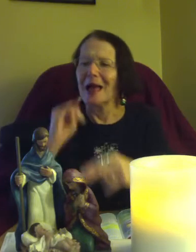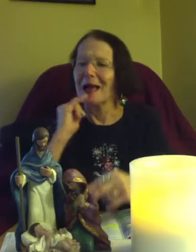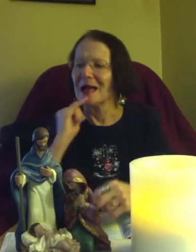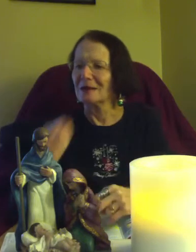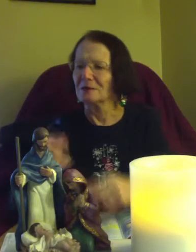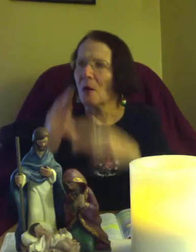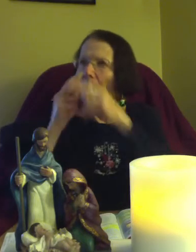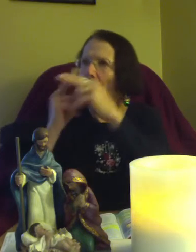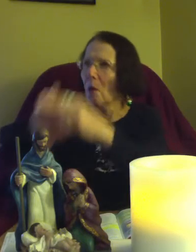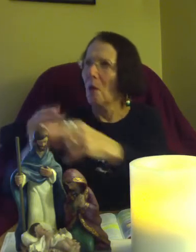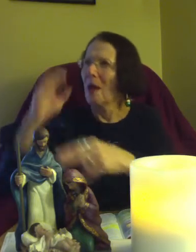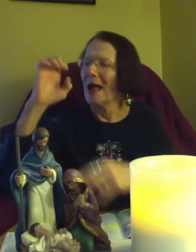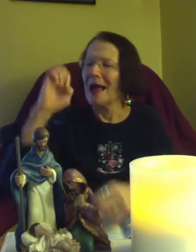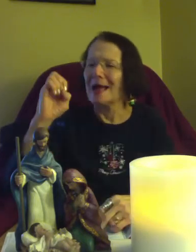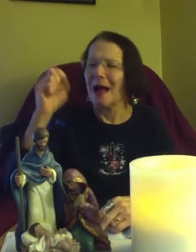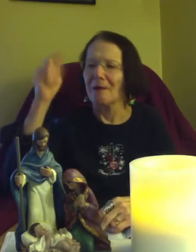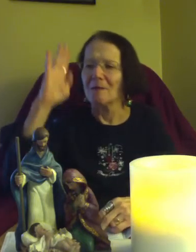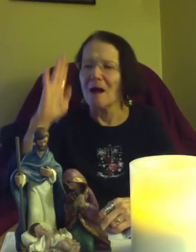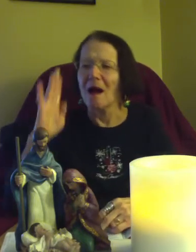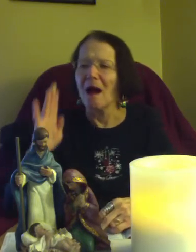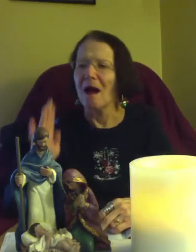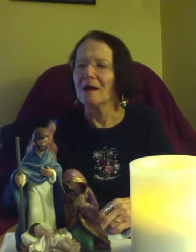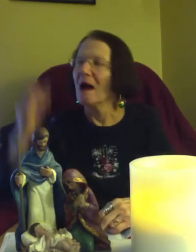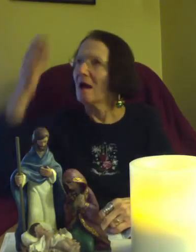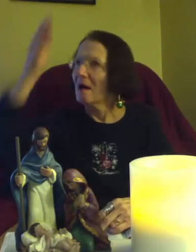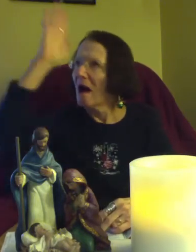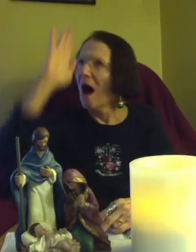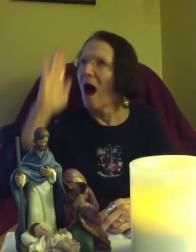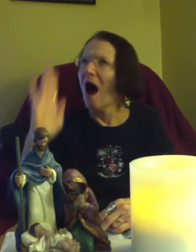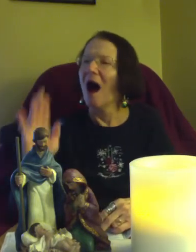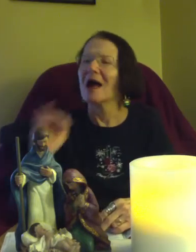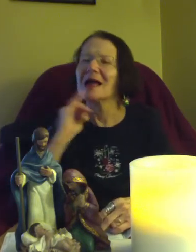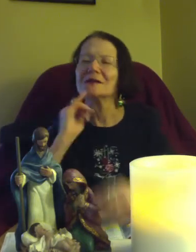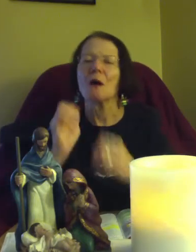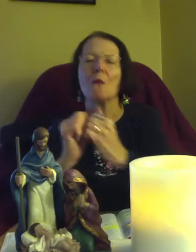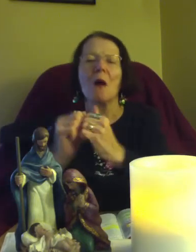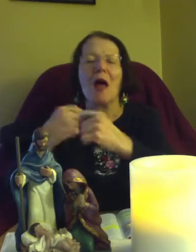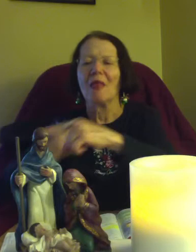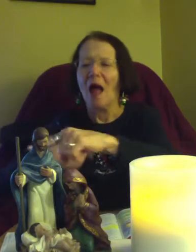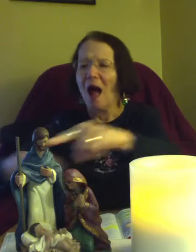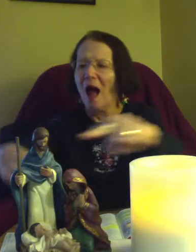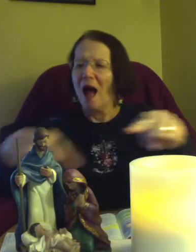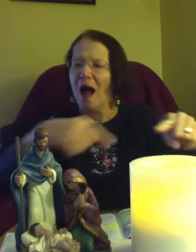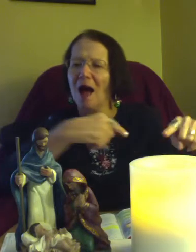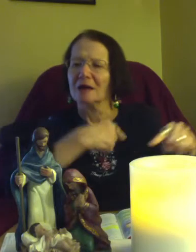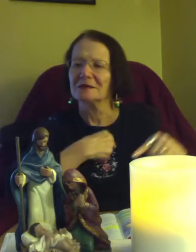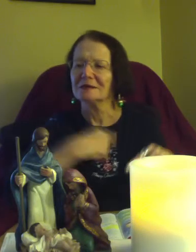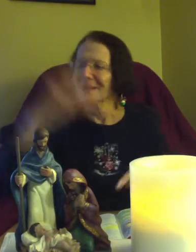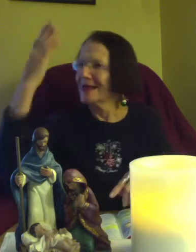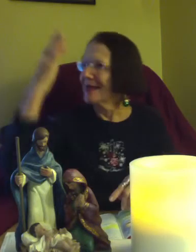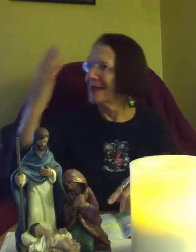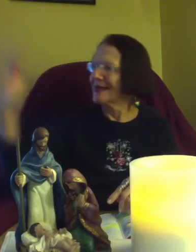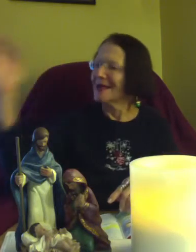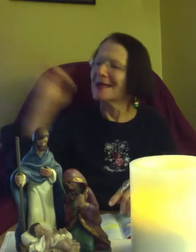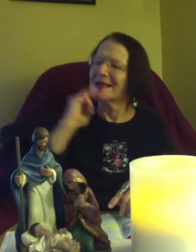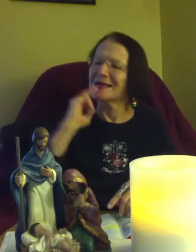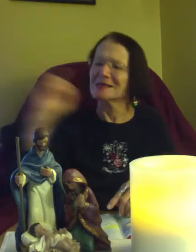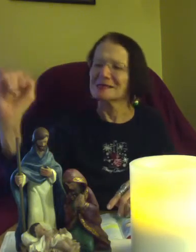Uuuu yap day RAS is better Ah, it is